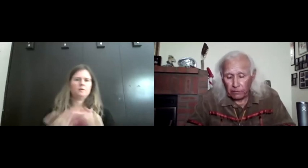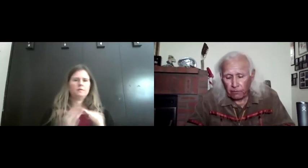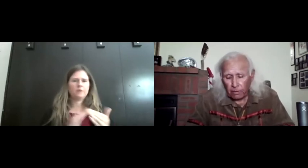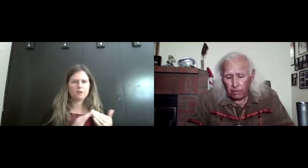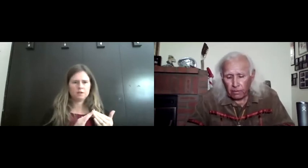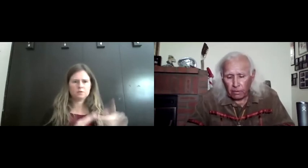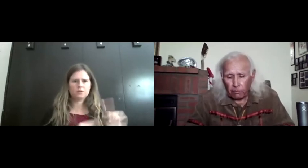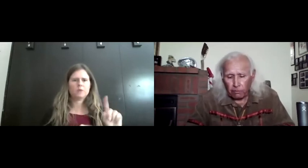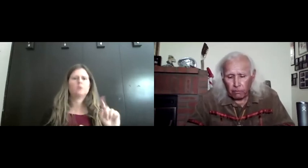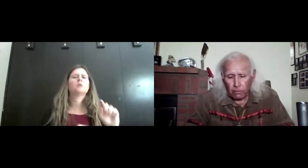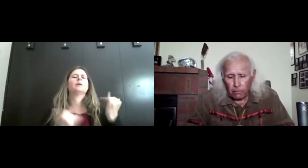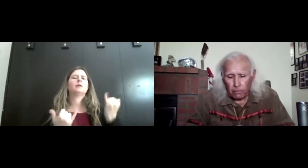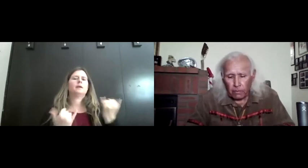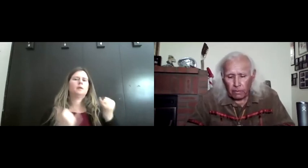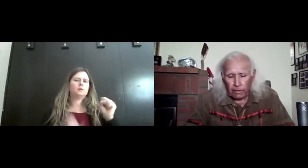Valley.